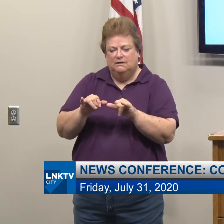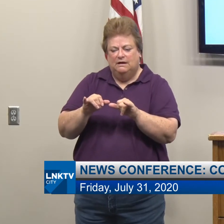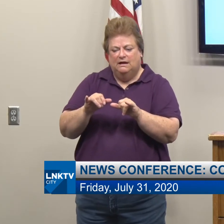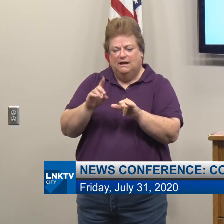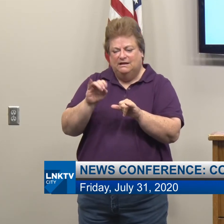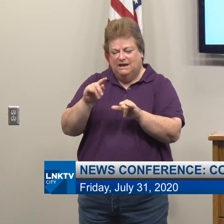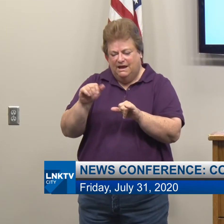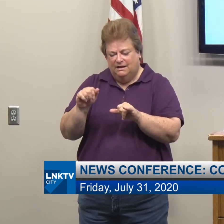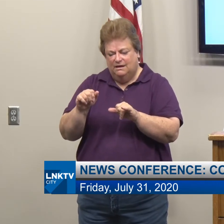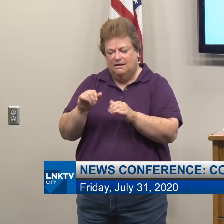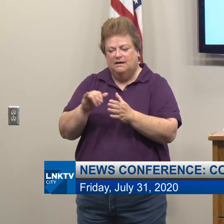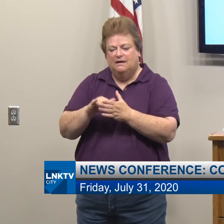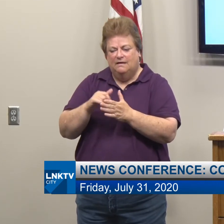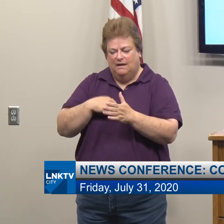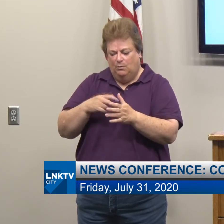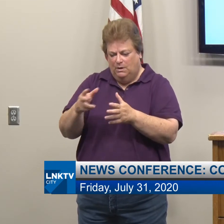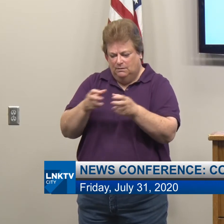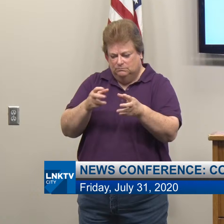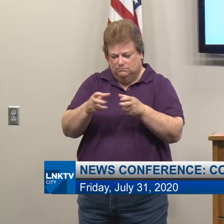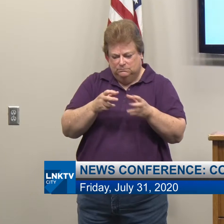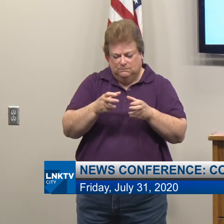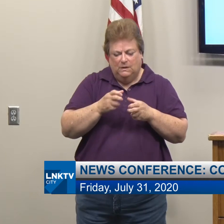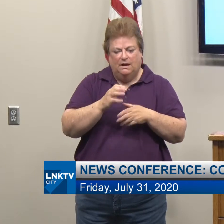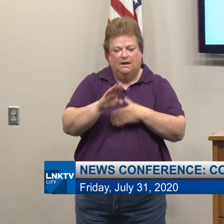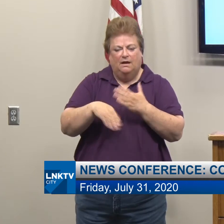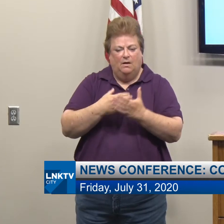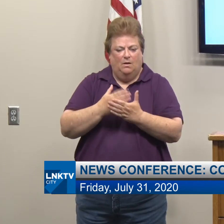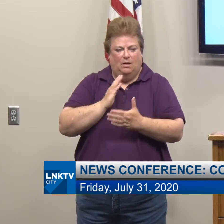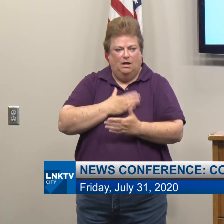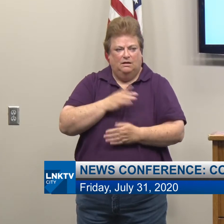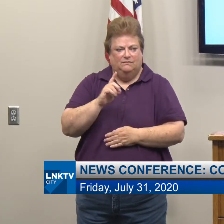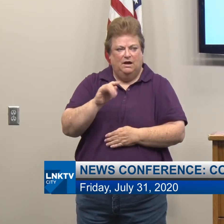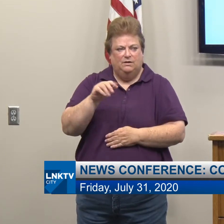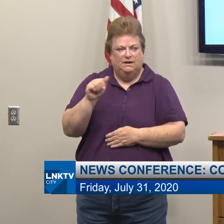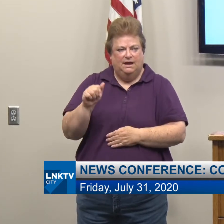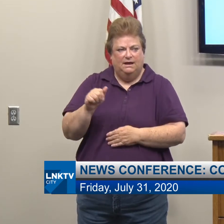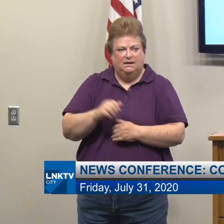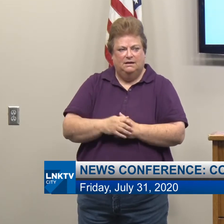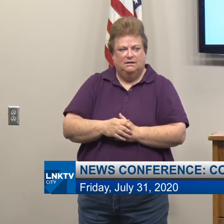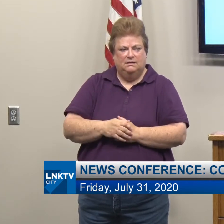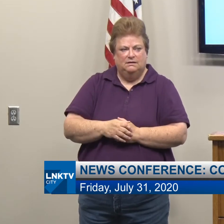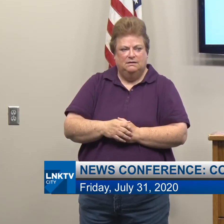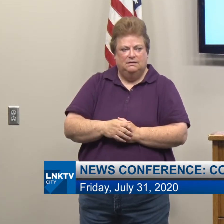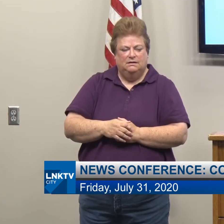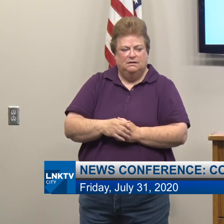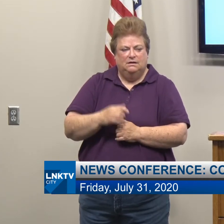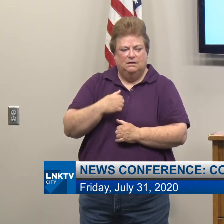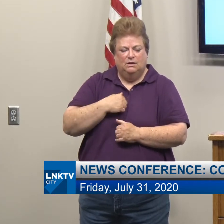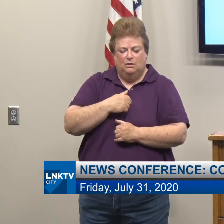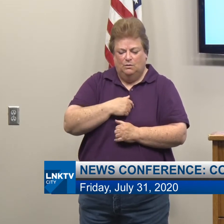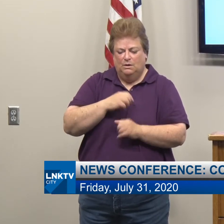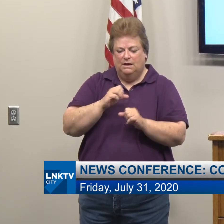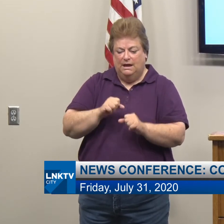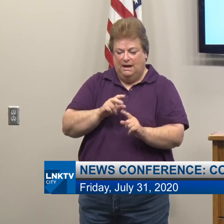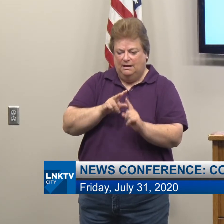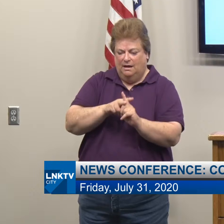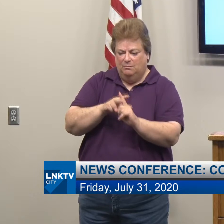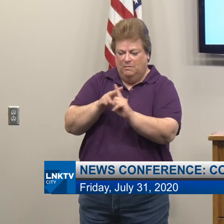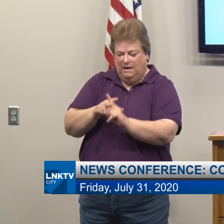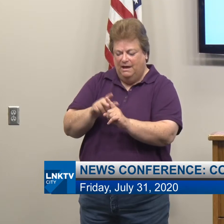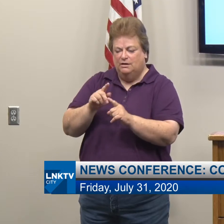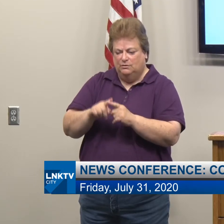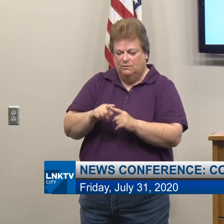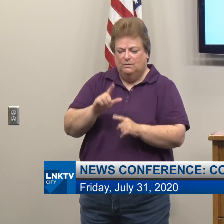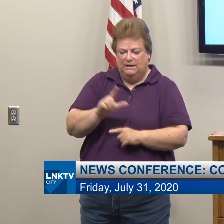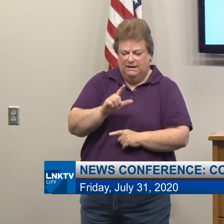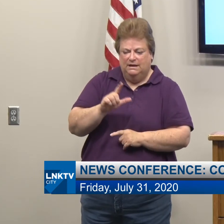which data is available locally, and which can be practically applied to Lincoln and